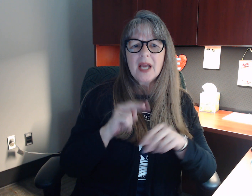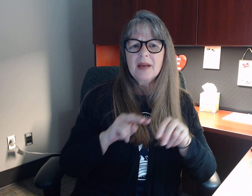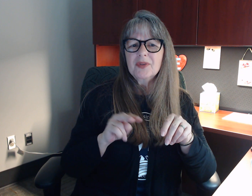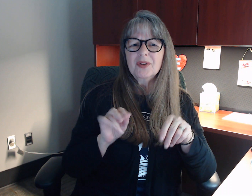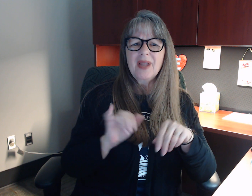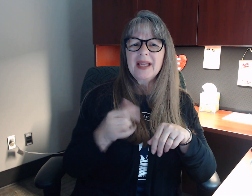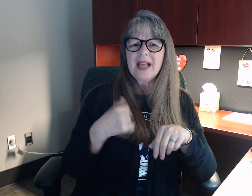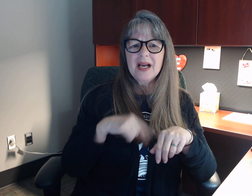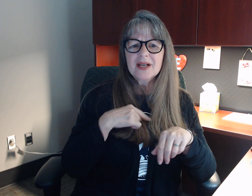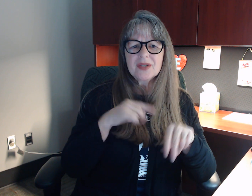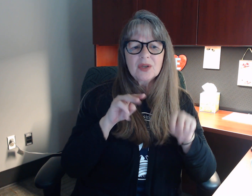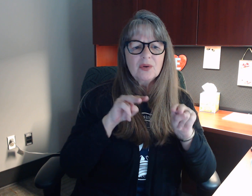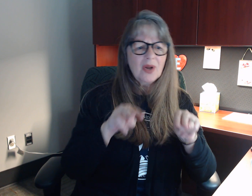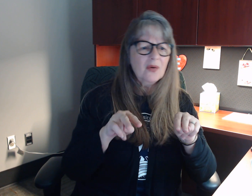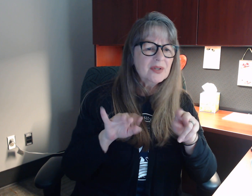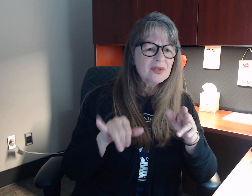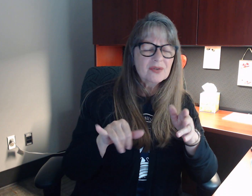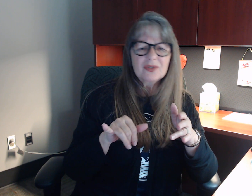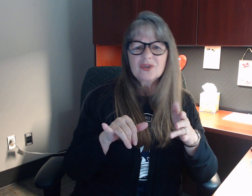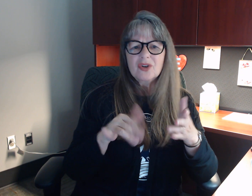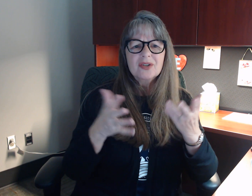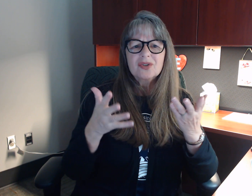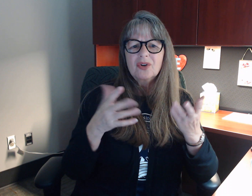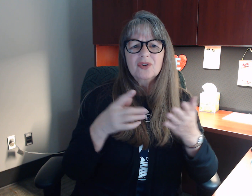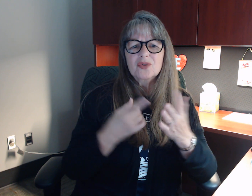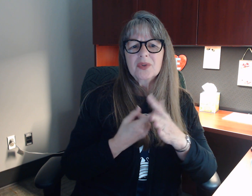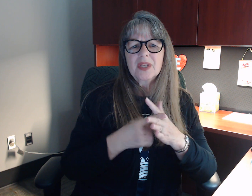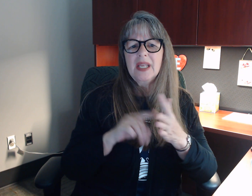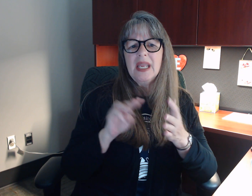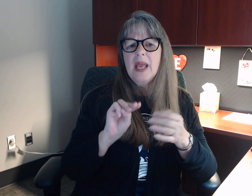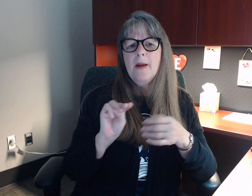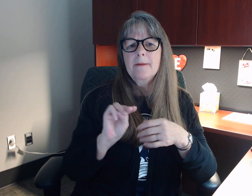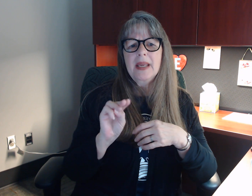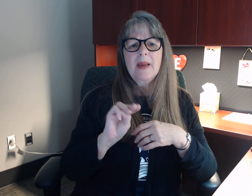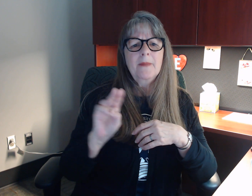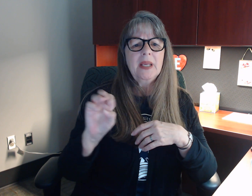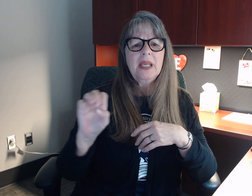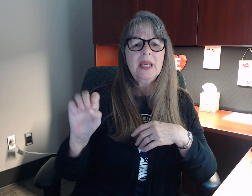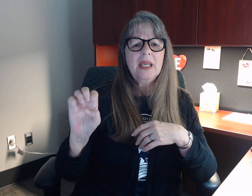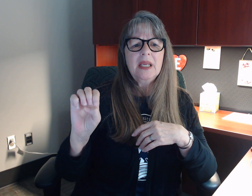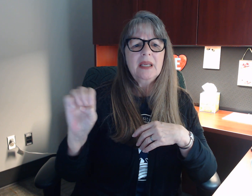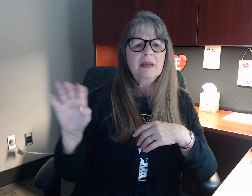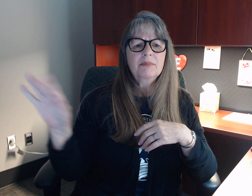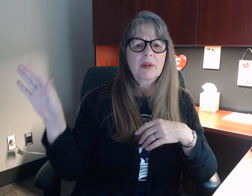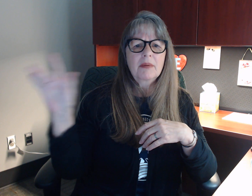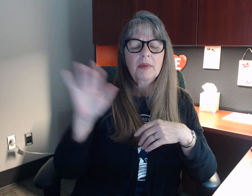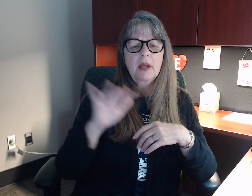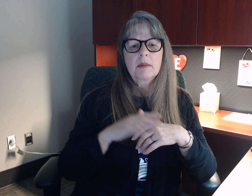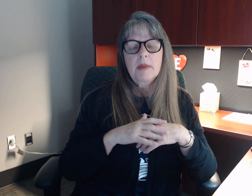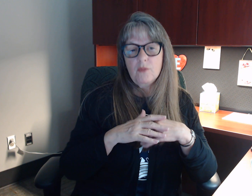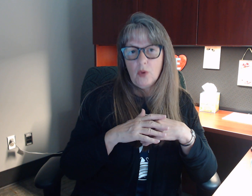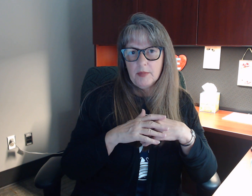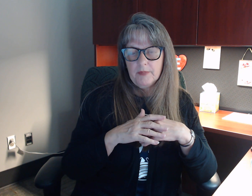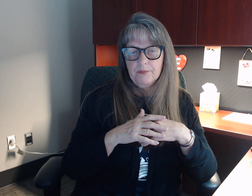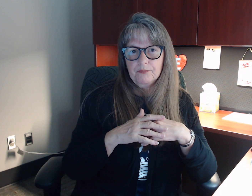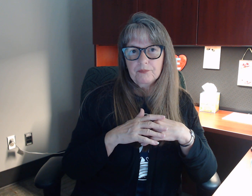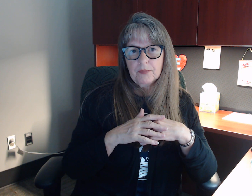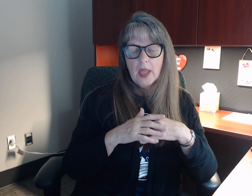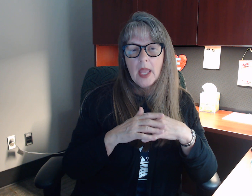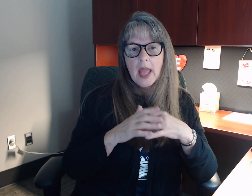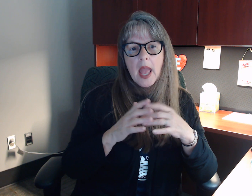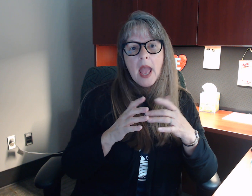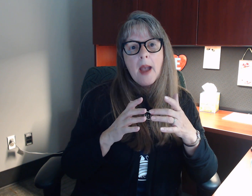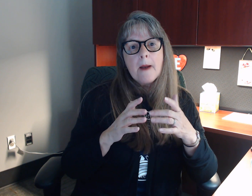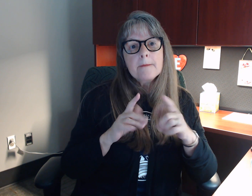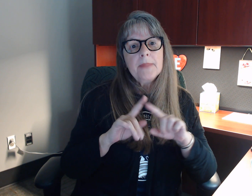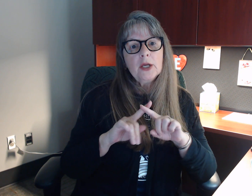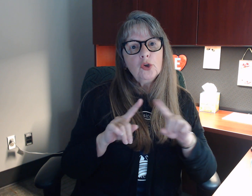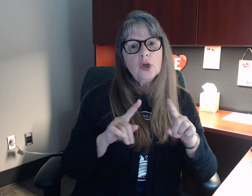they're like us. They're going, oh, it starts with an M, M-E, blah, blah, blah, metformin. But you could also